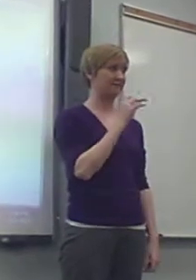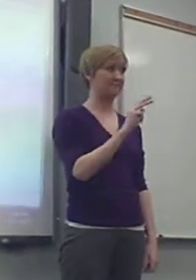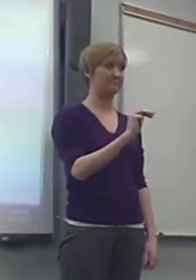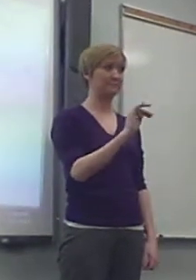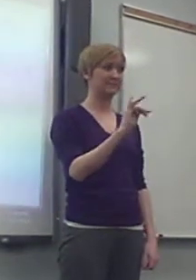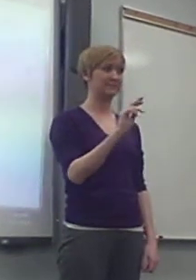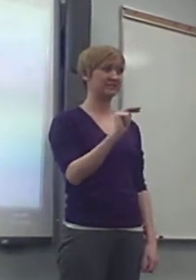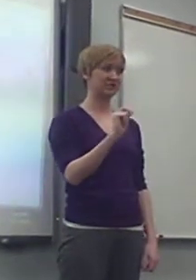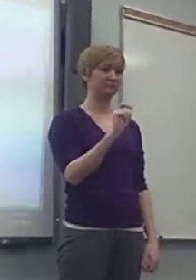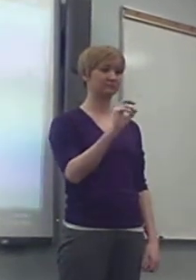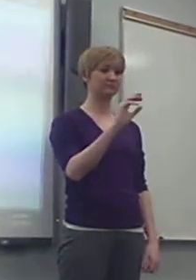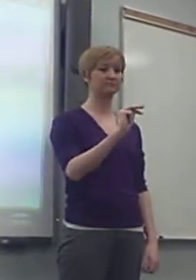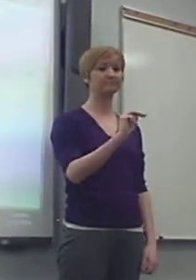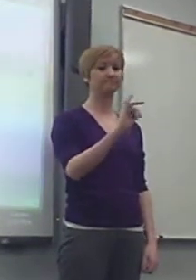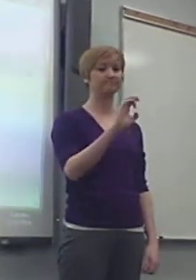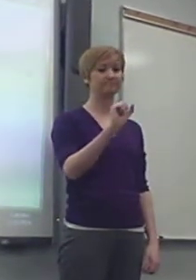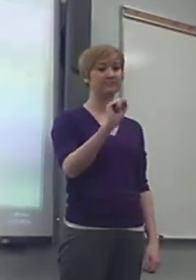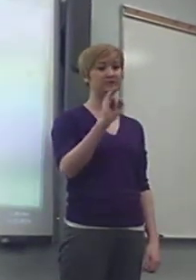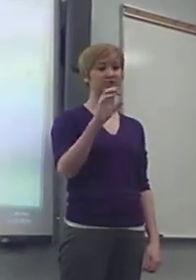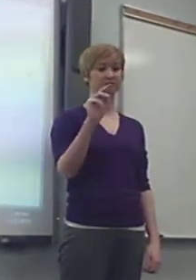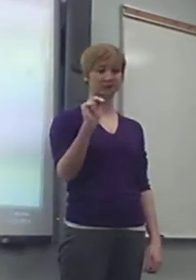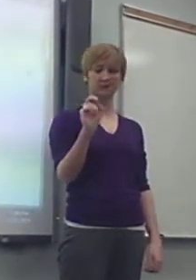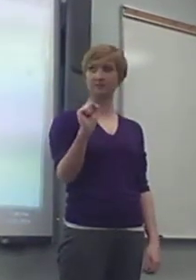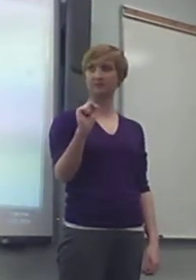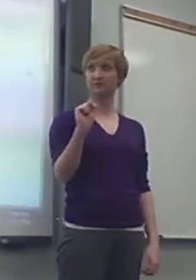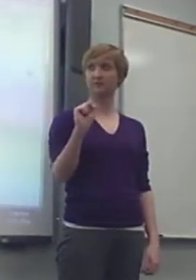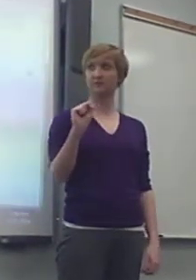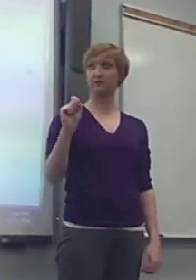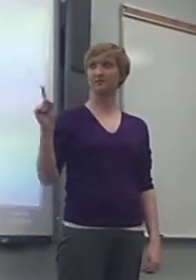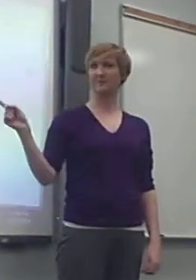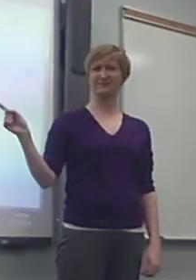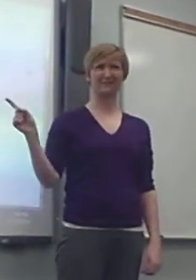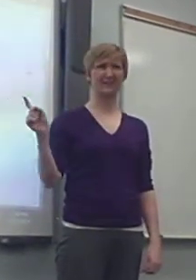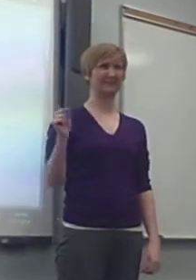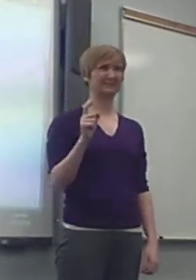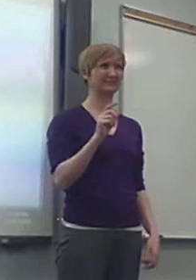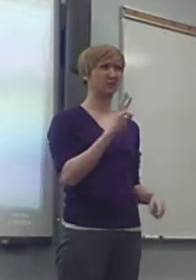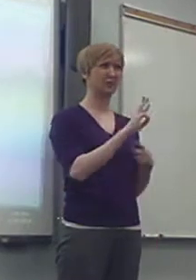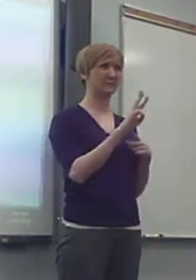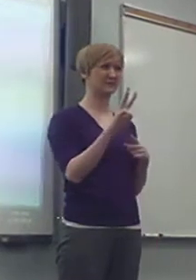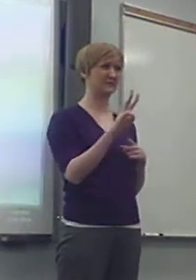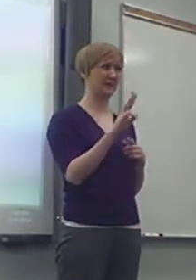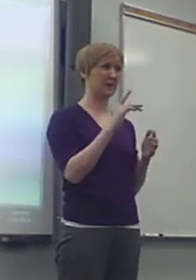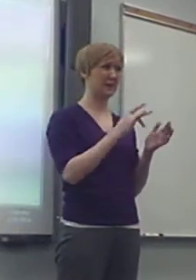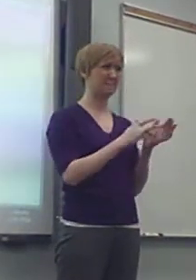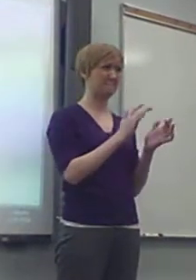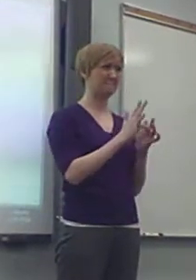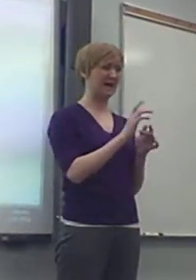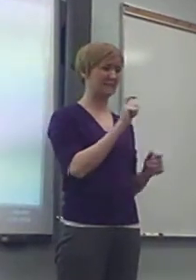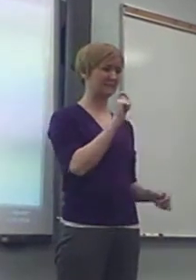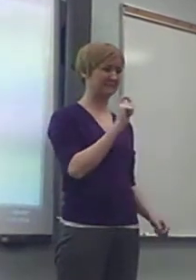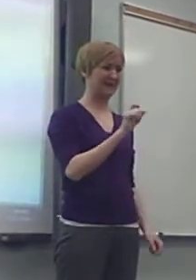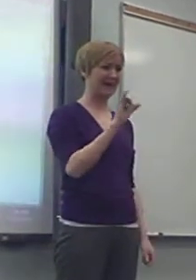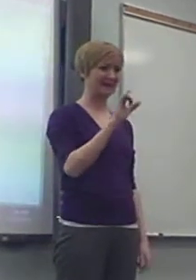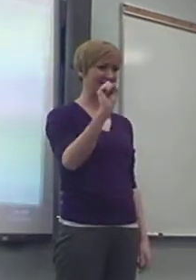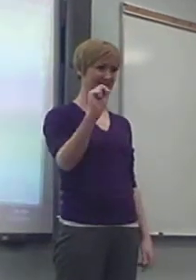venue called Bible Is or Bible.is or something like that. So I'll get that to you guys for sure.